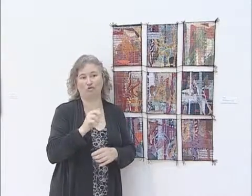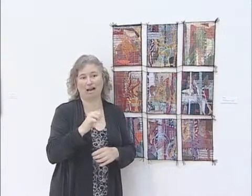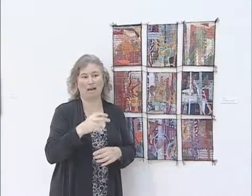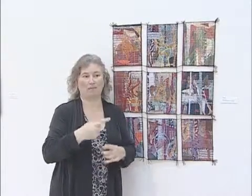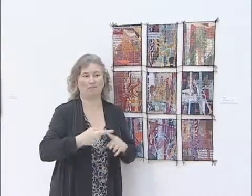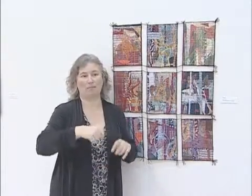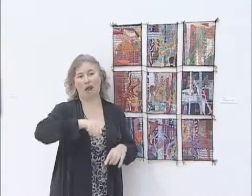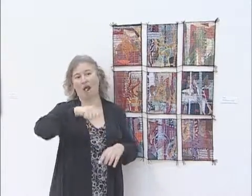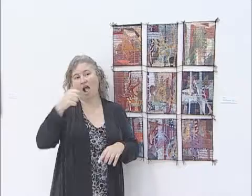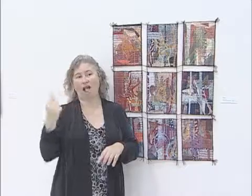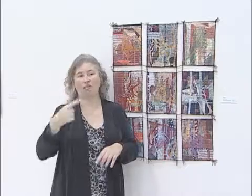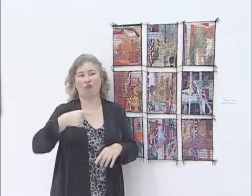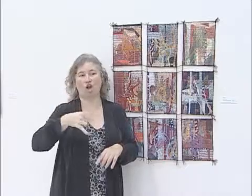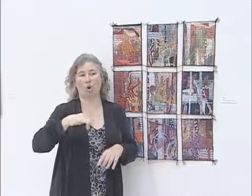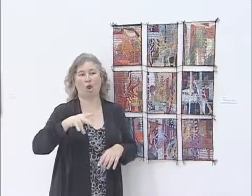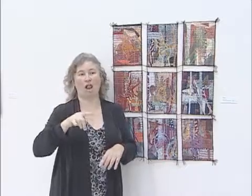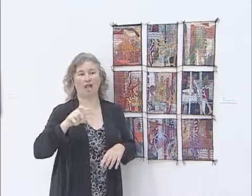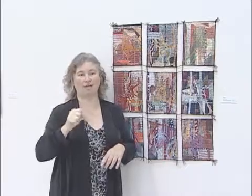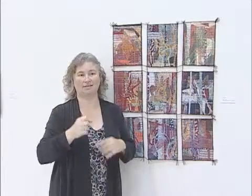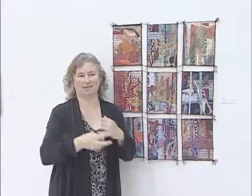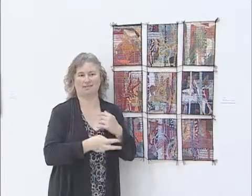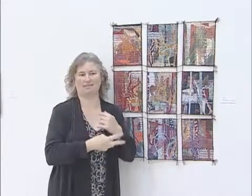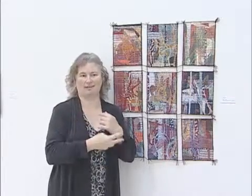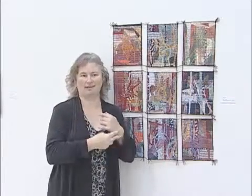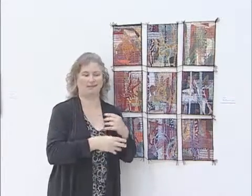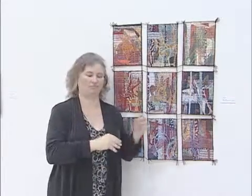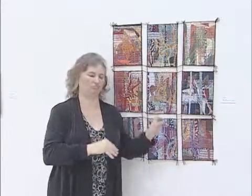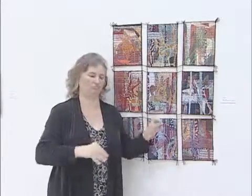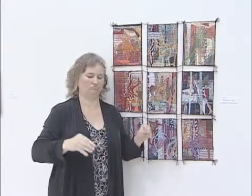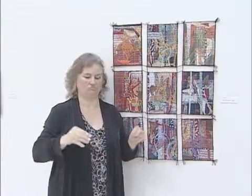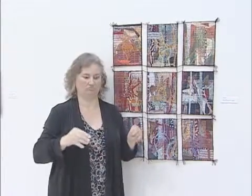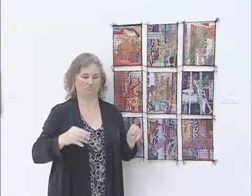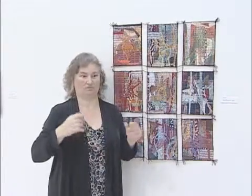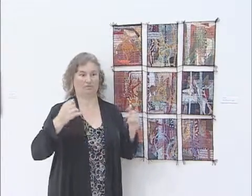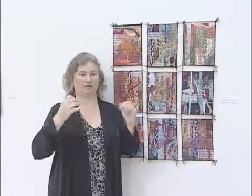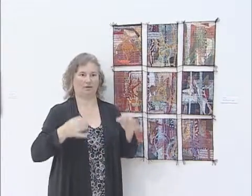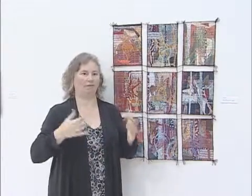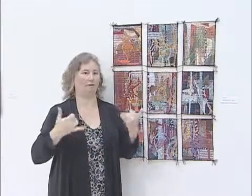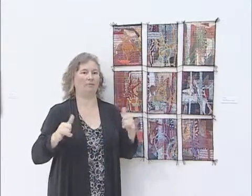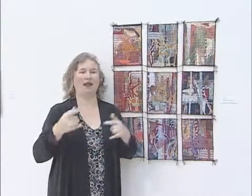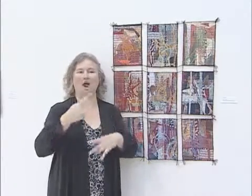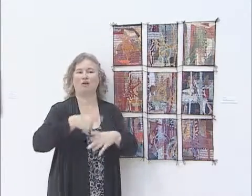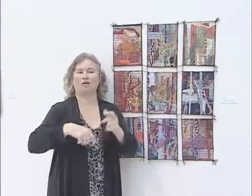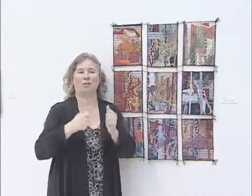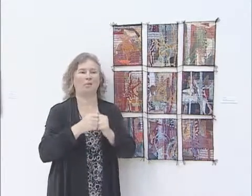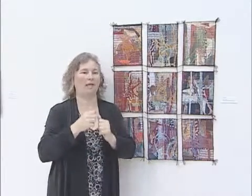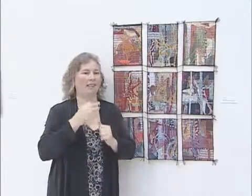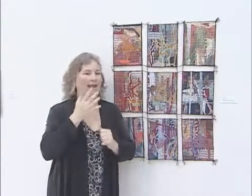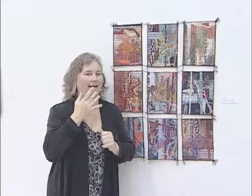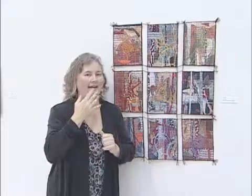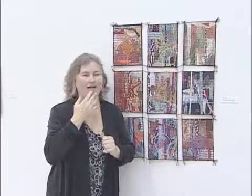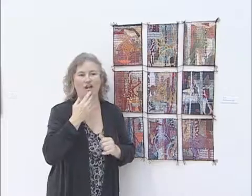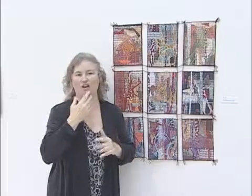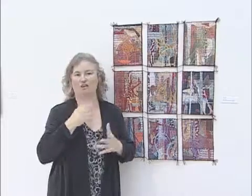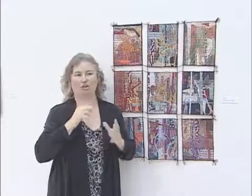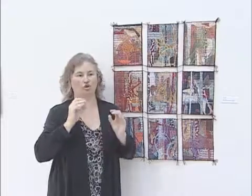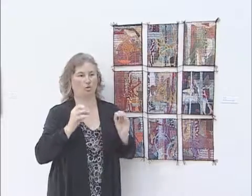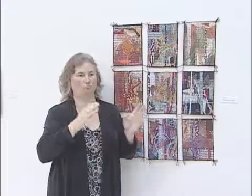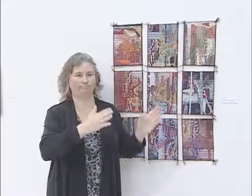I also had some fabric from some other projects that I had done recently and that I'd saved. I decided just to play around with the different colors.